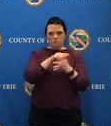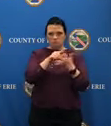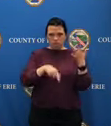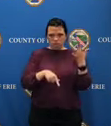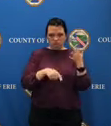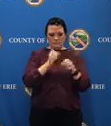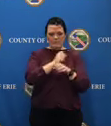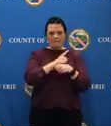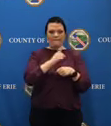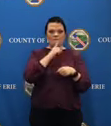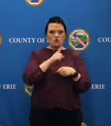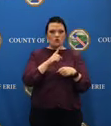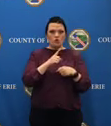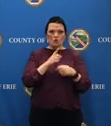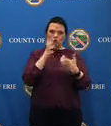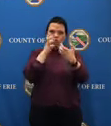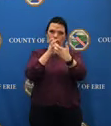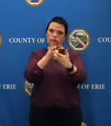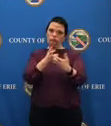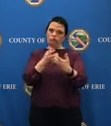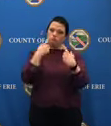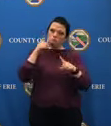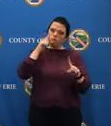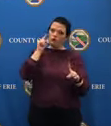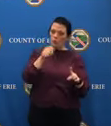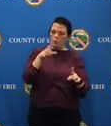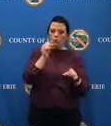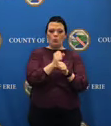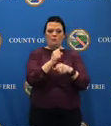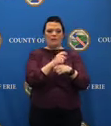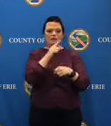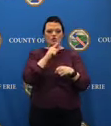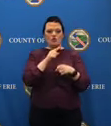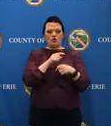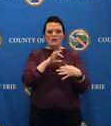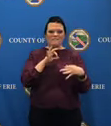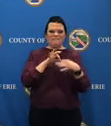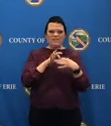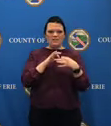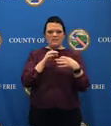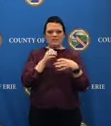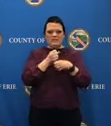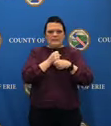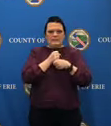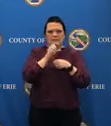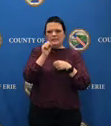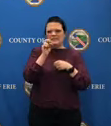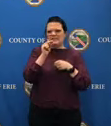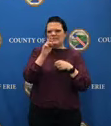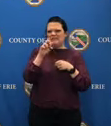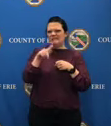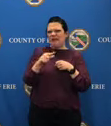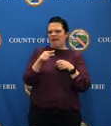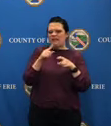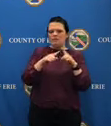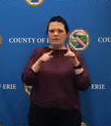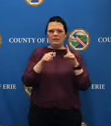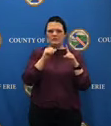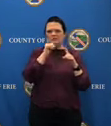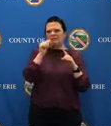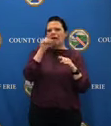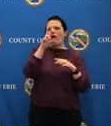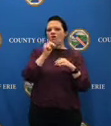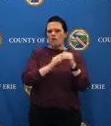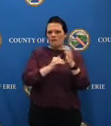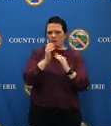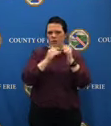that it works for you, and you want to make sure that it fits snugly, but it's not uncomfortable against your face.